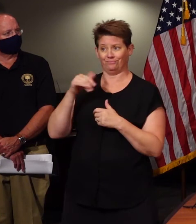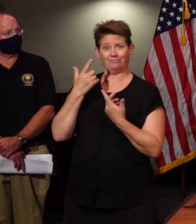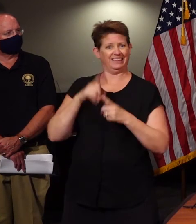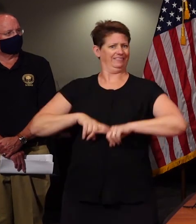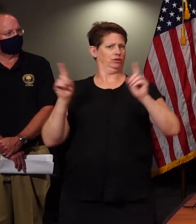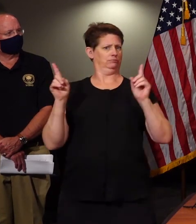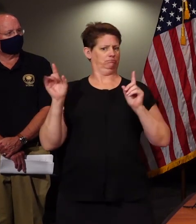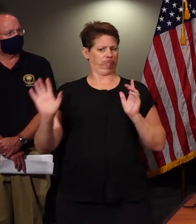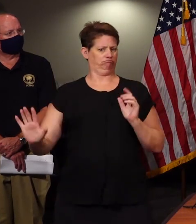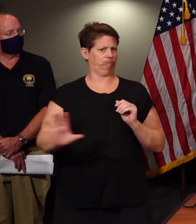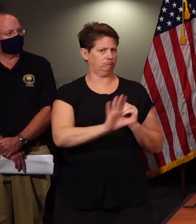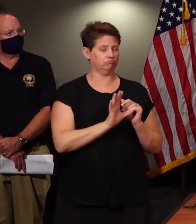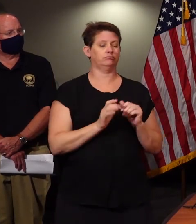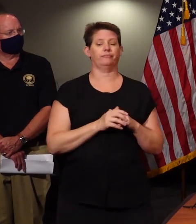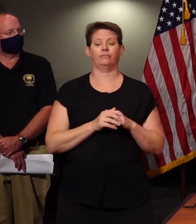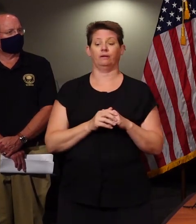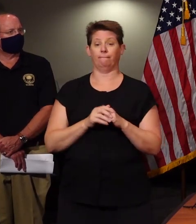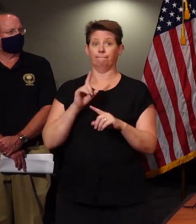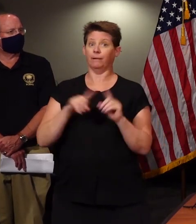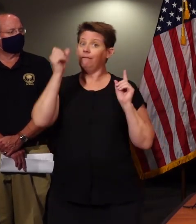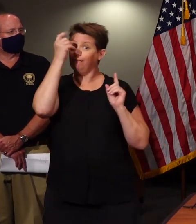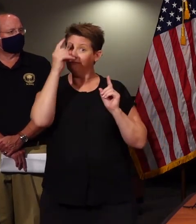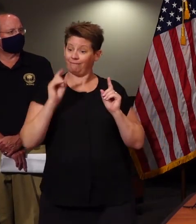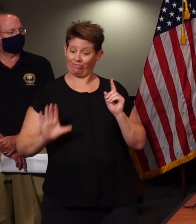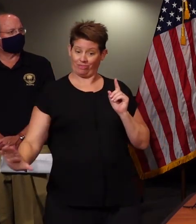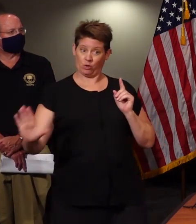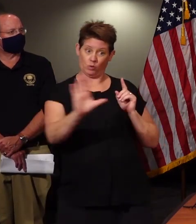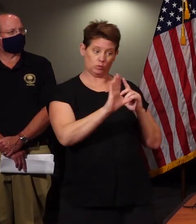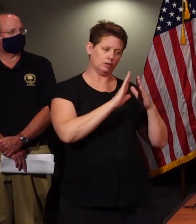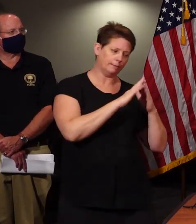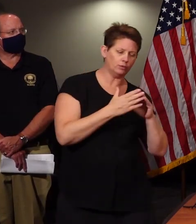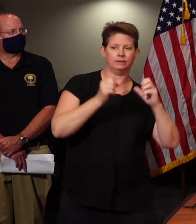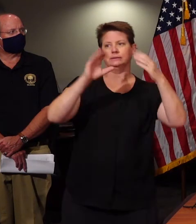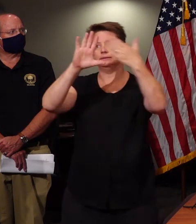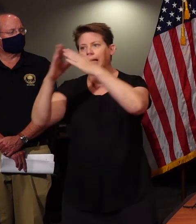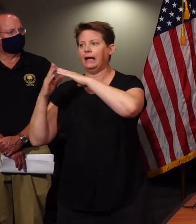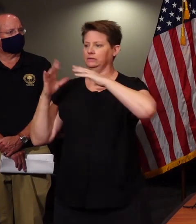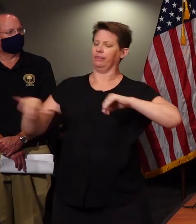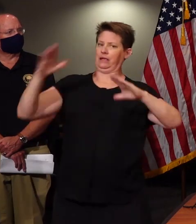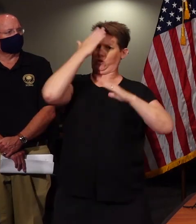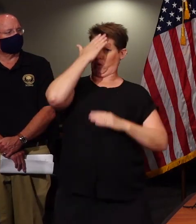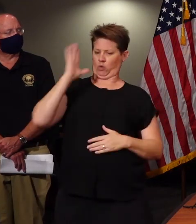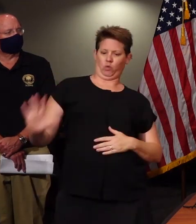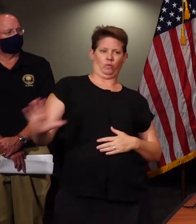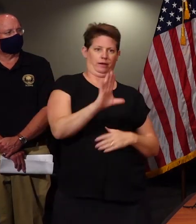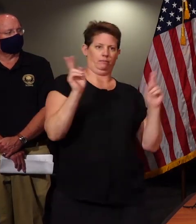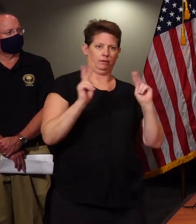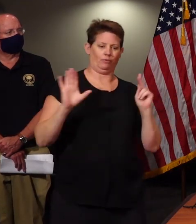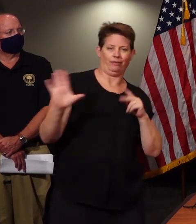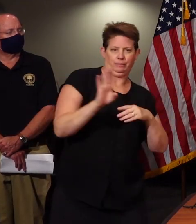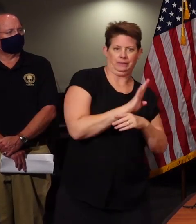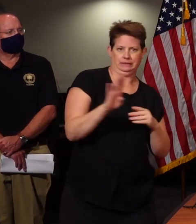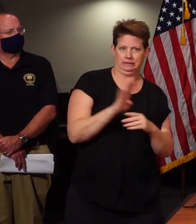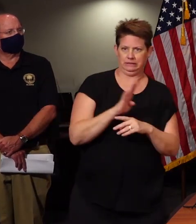different. But those communities know their own geography and their people and their businesses, and they could